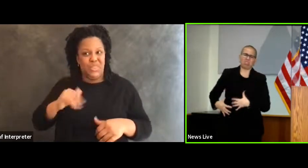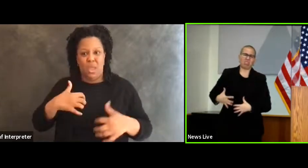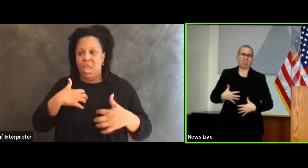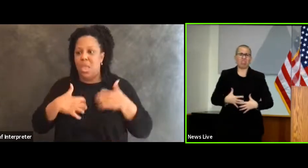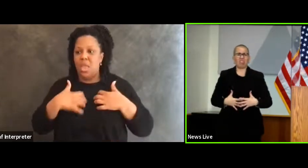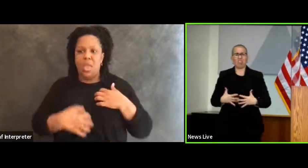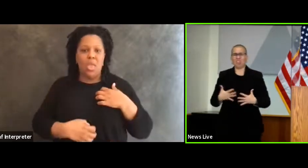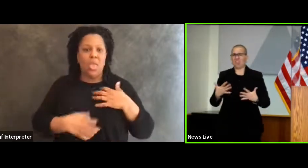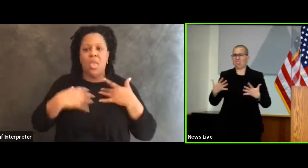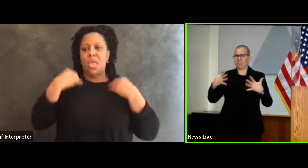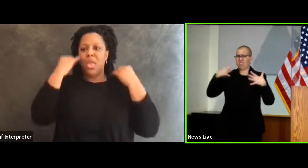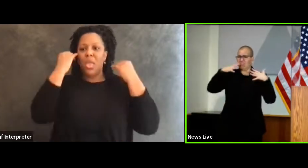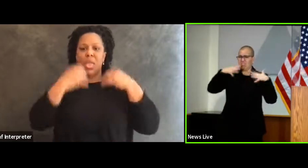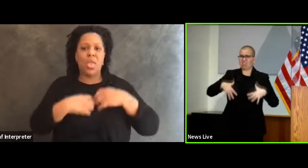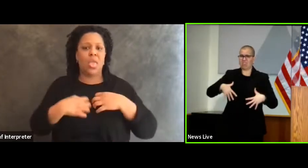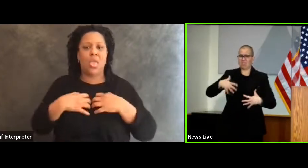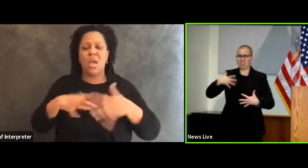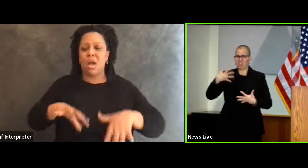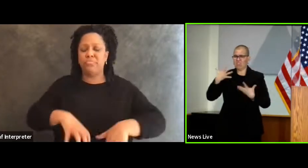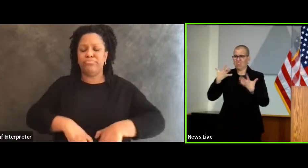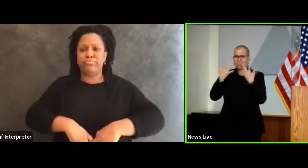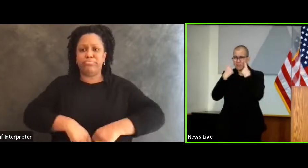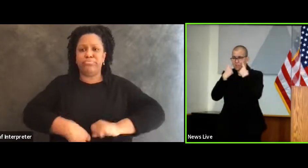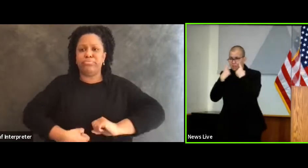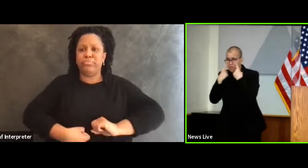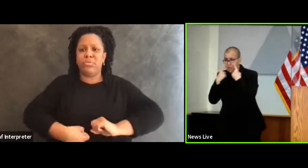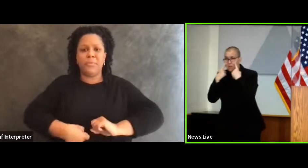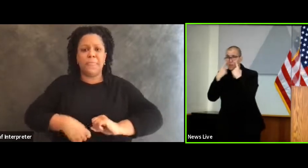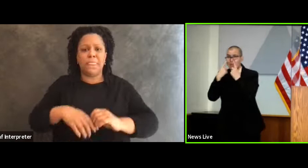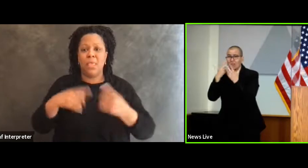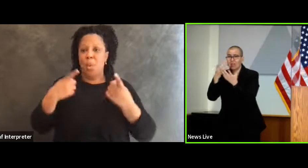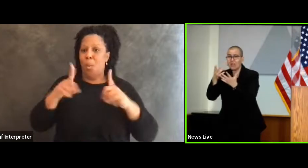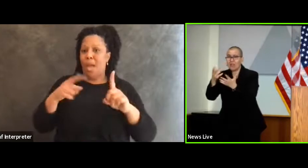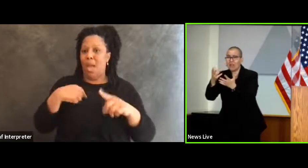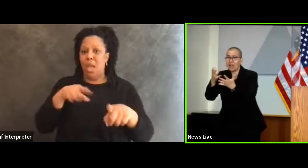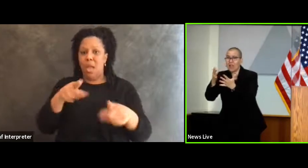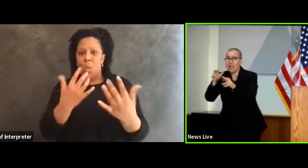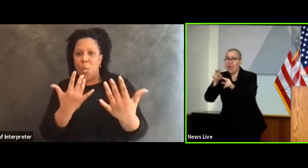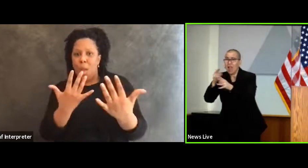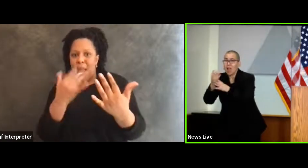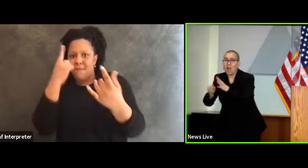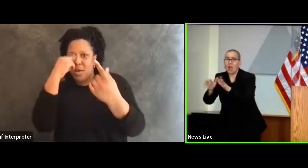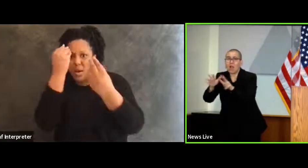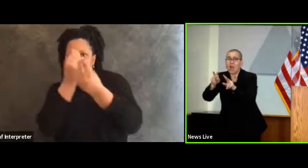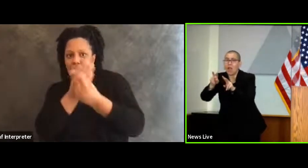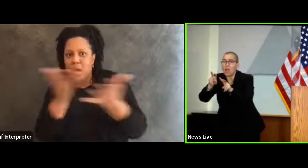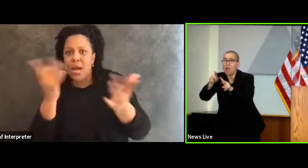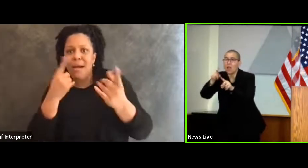as we were all waiting for the verdict in the Derek Chauvin case.